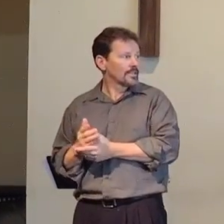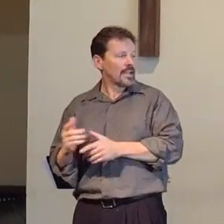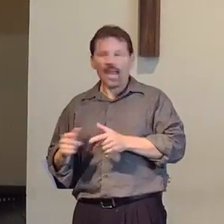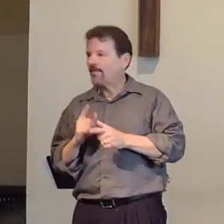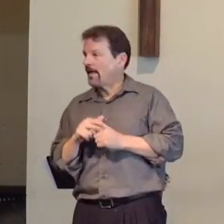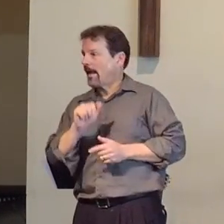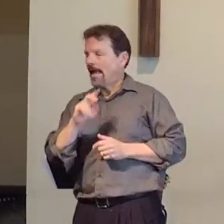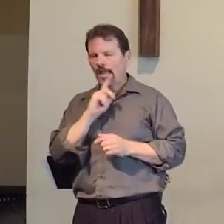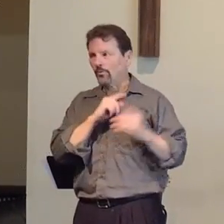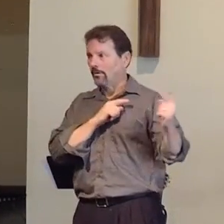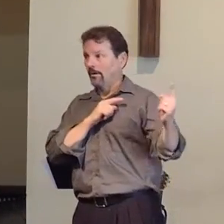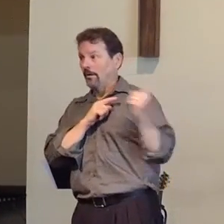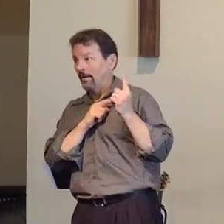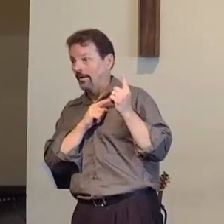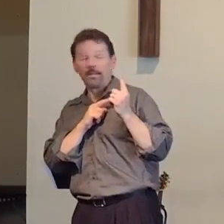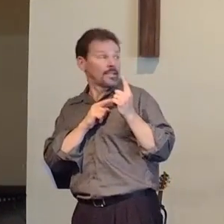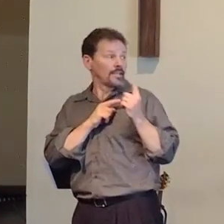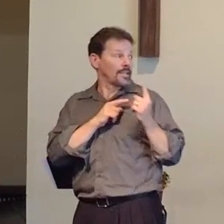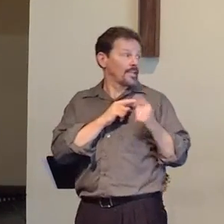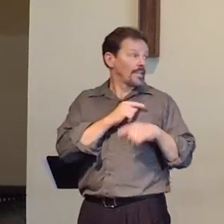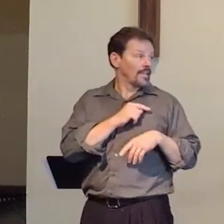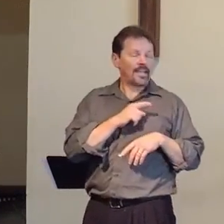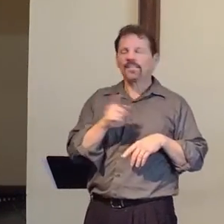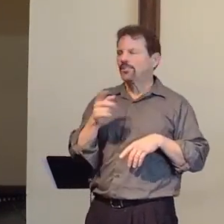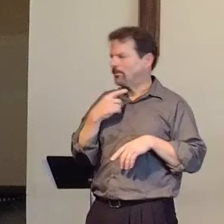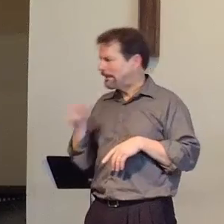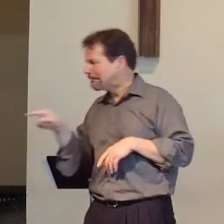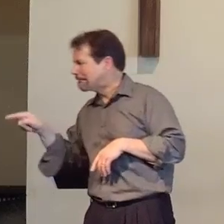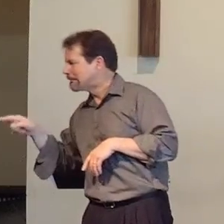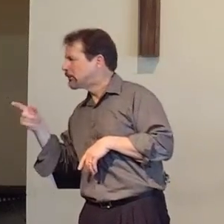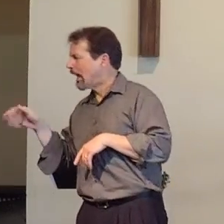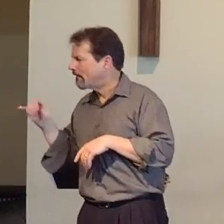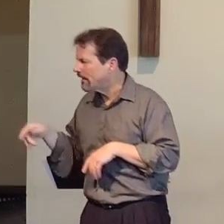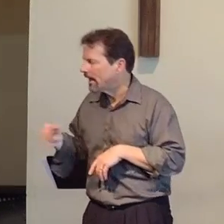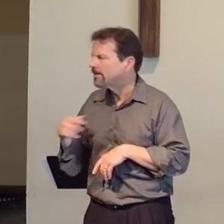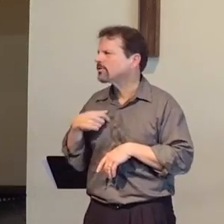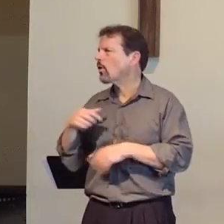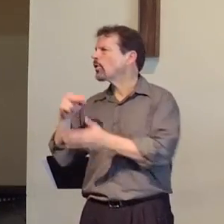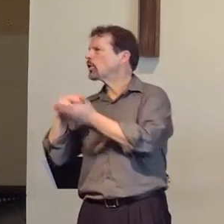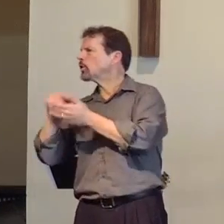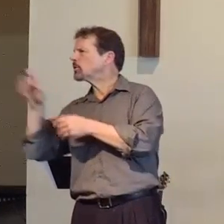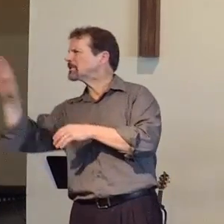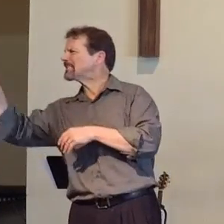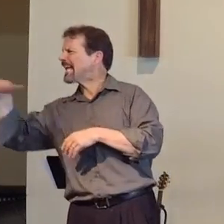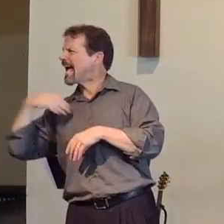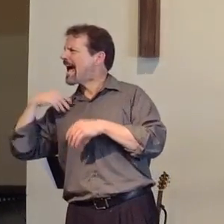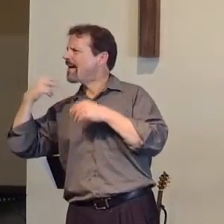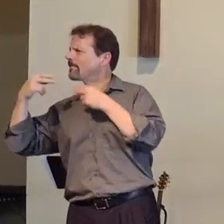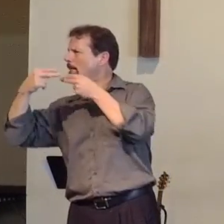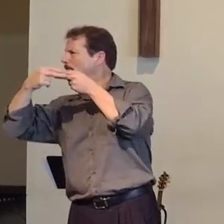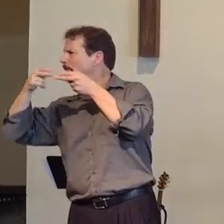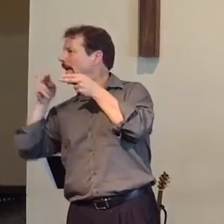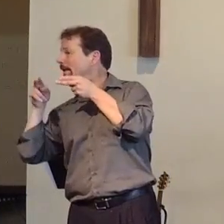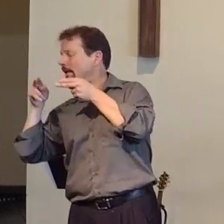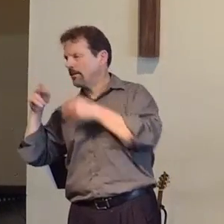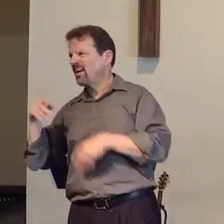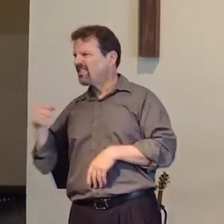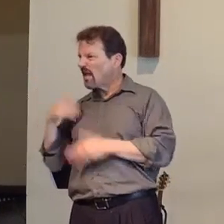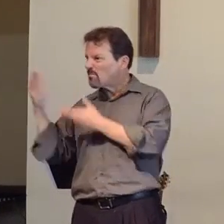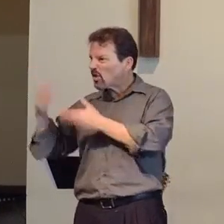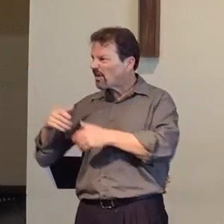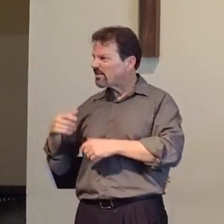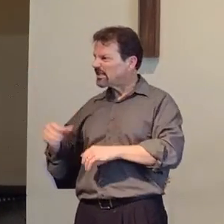And 2 seconds later, there it is again. She's like, you got it. So we asked the hospital nurse, are there any Band-Aids? And they bring one the size of my right